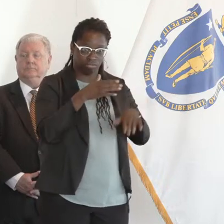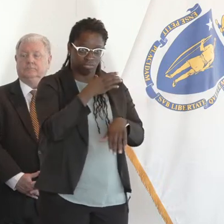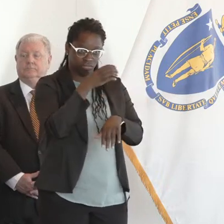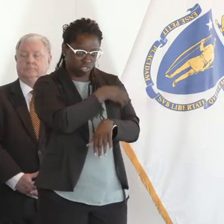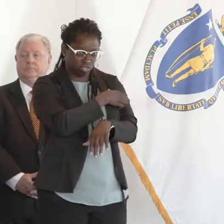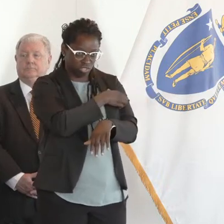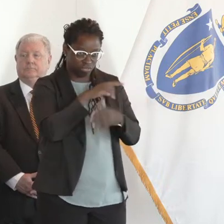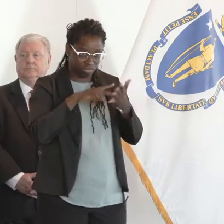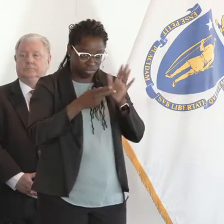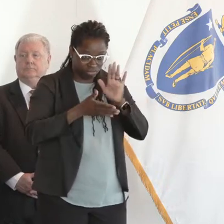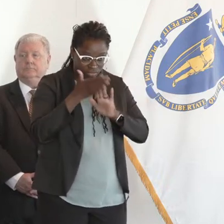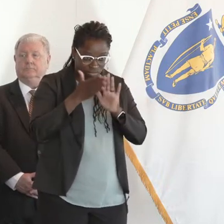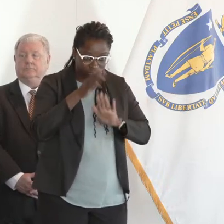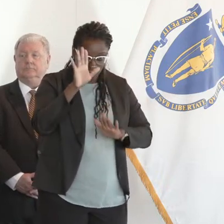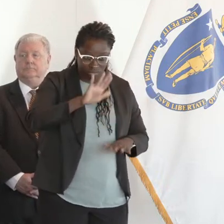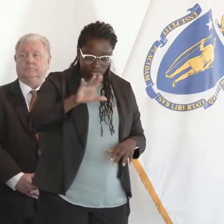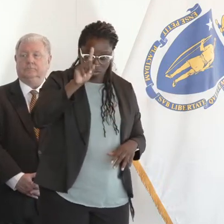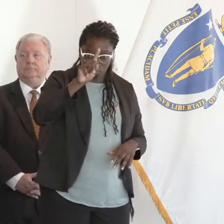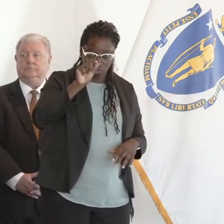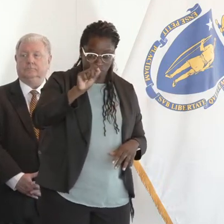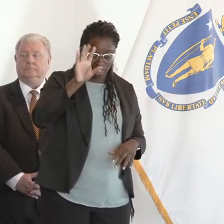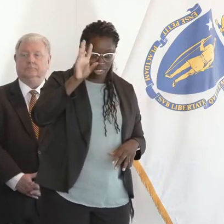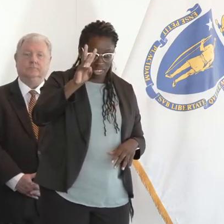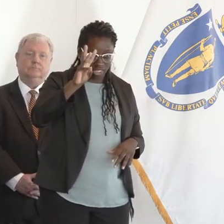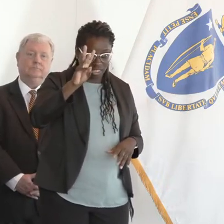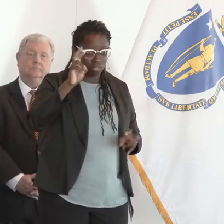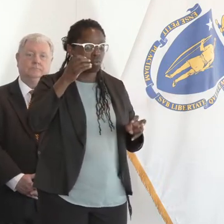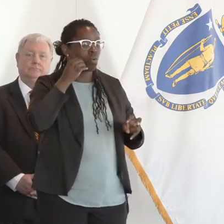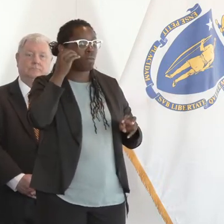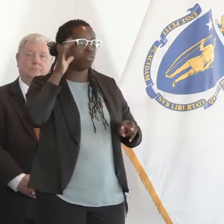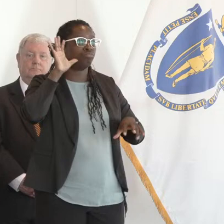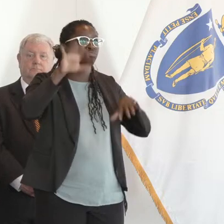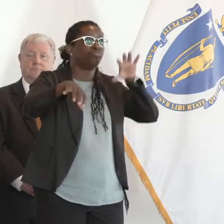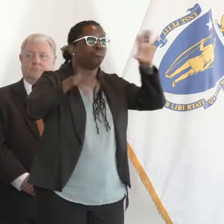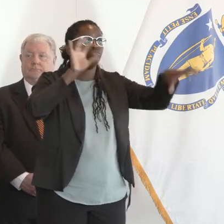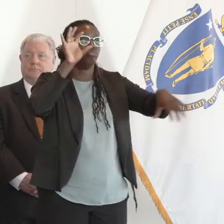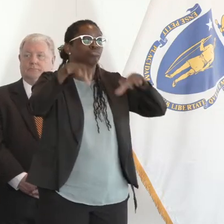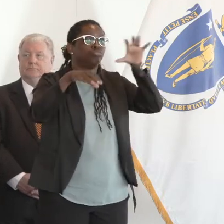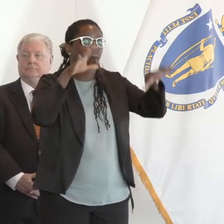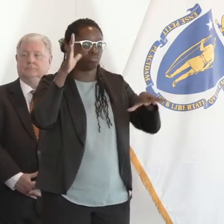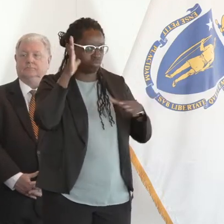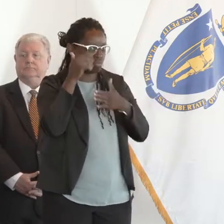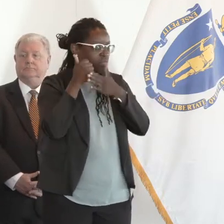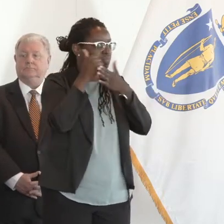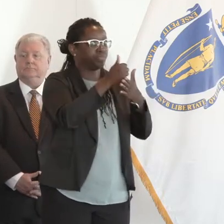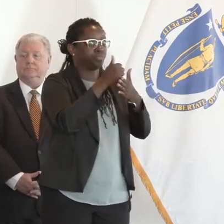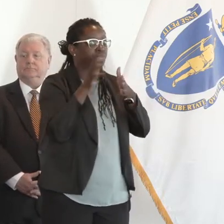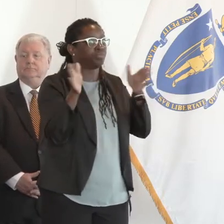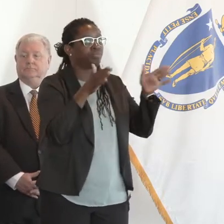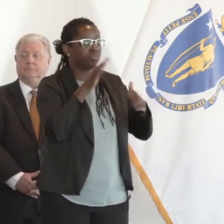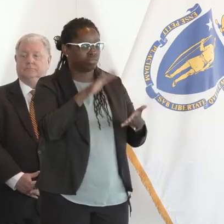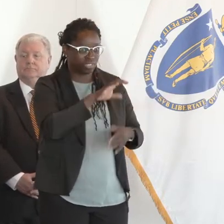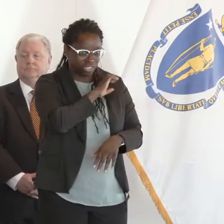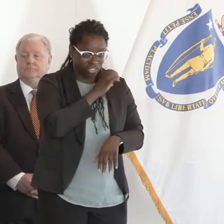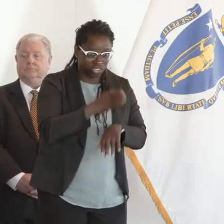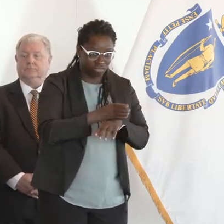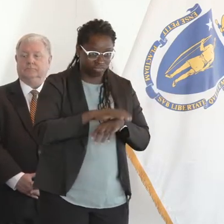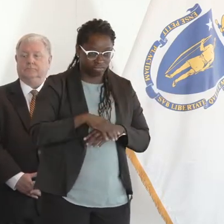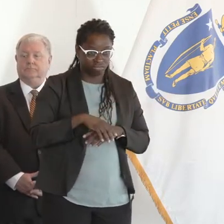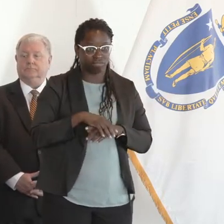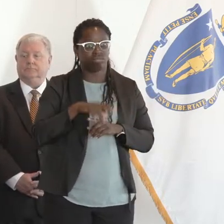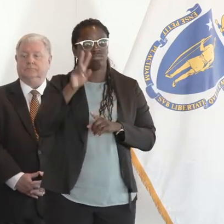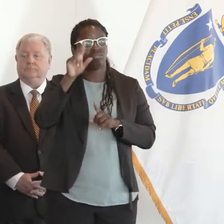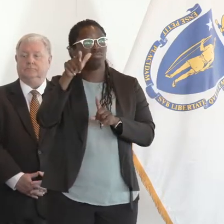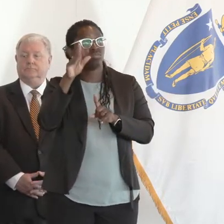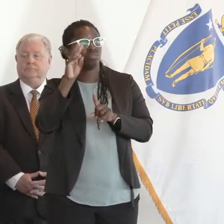or businesses, and it represents 20% of our current power needs here in Massachusetts. But we